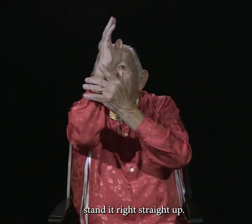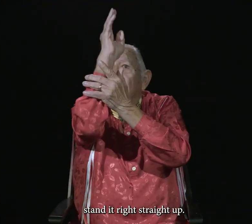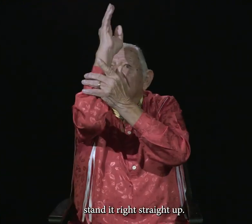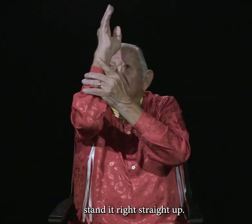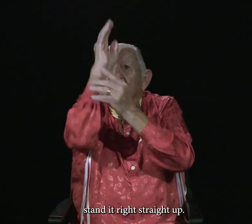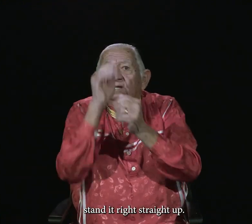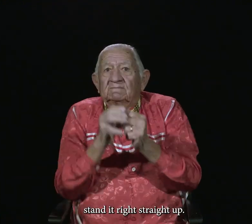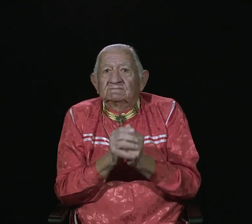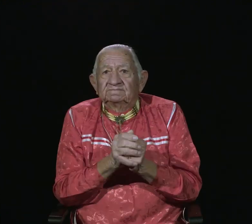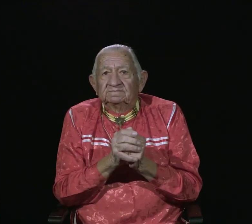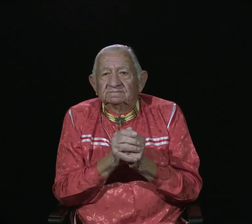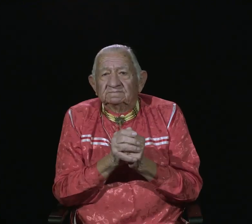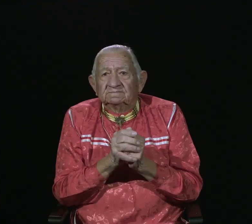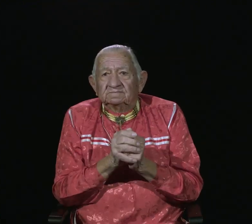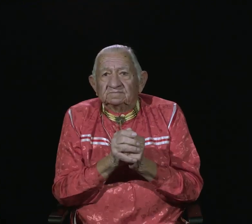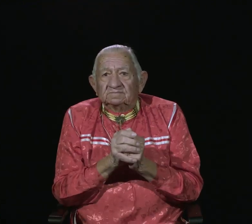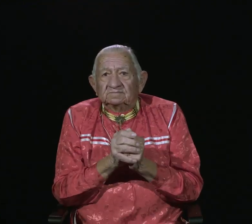right straight up,